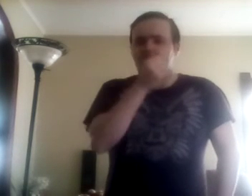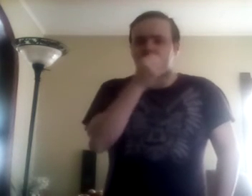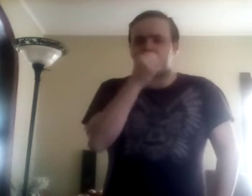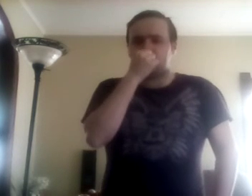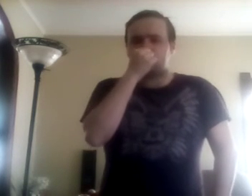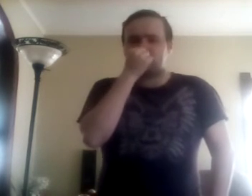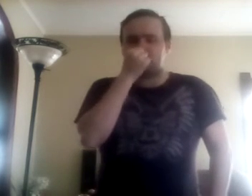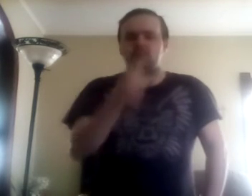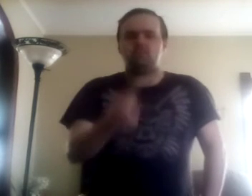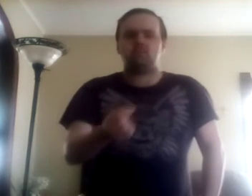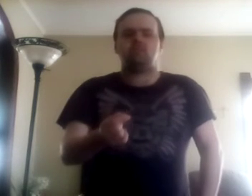For camping,